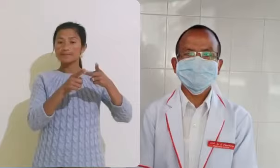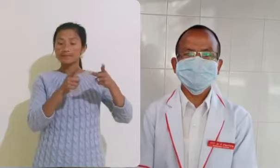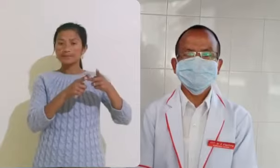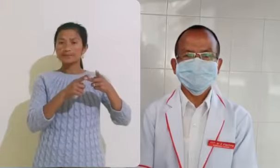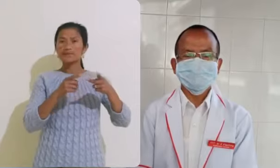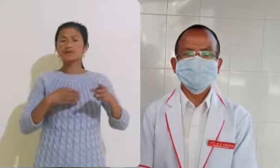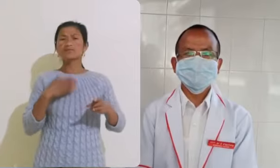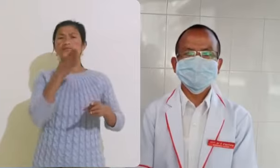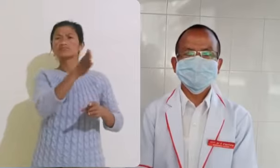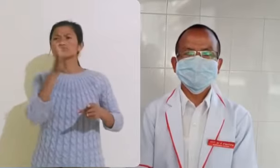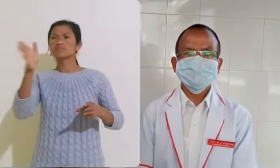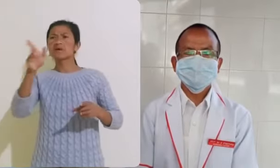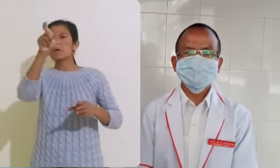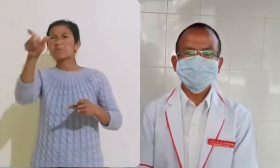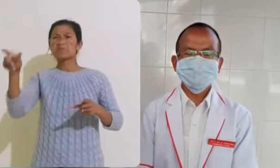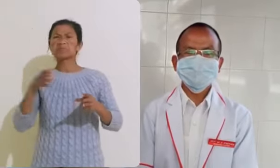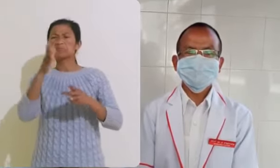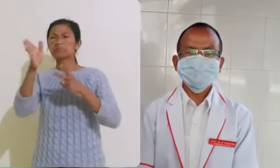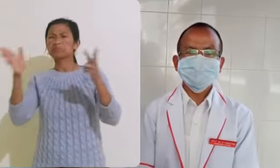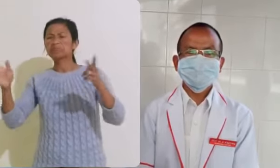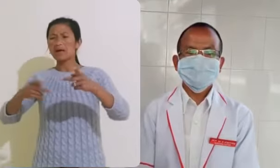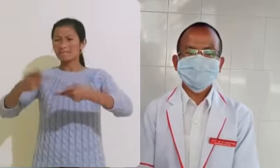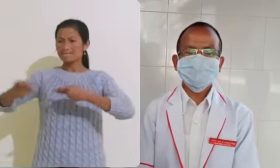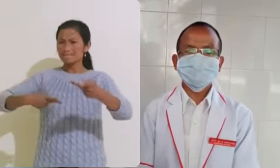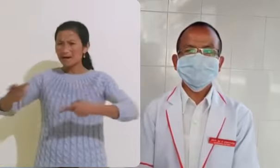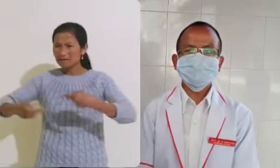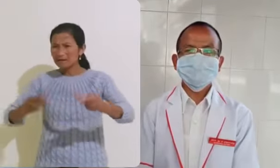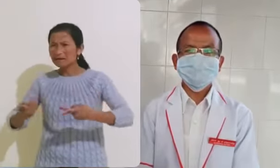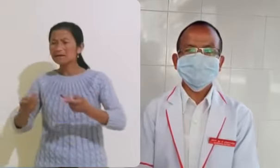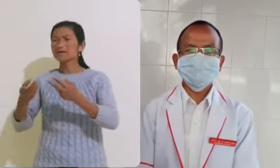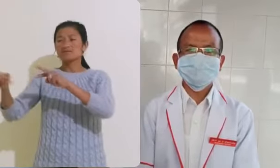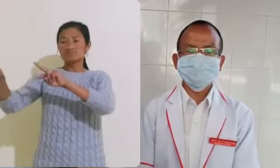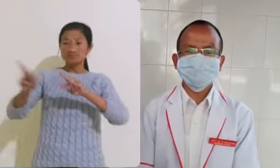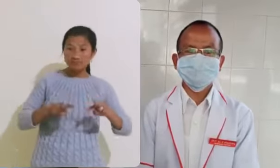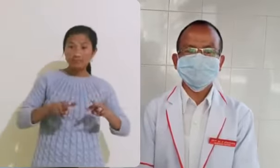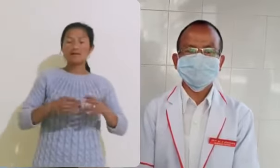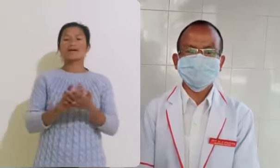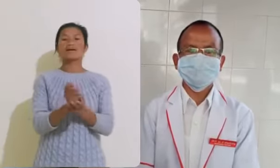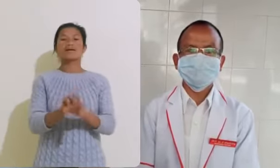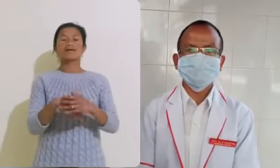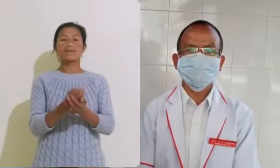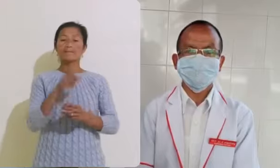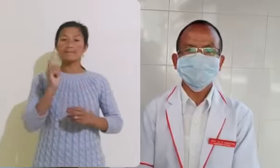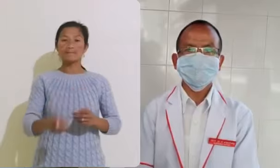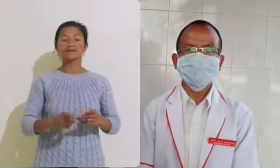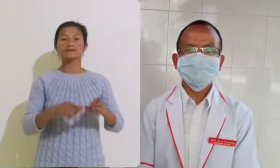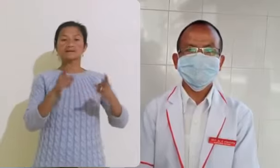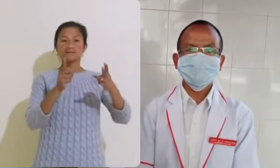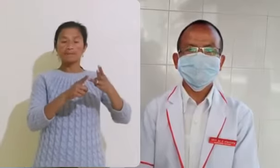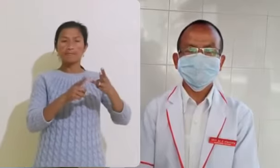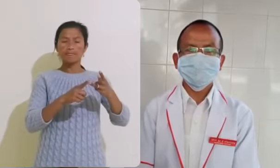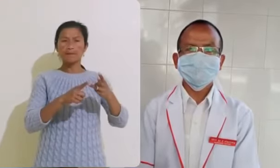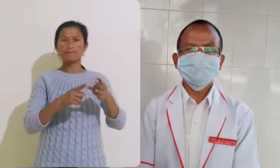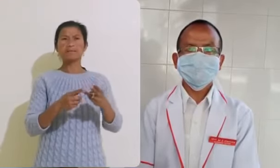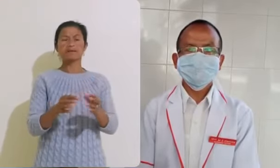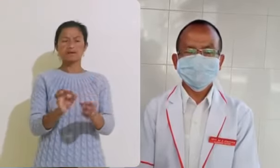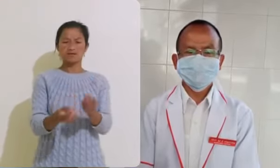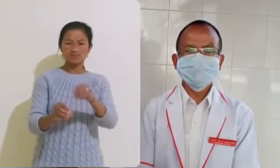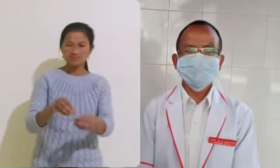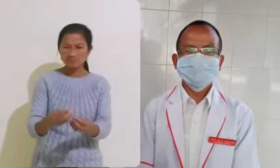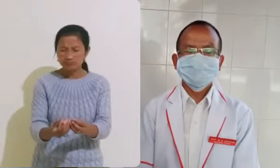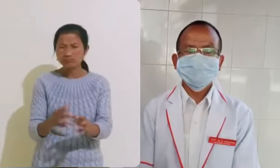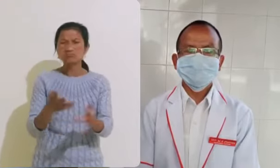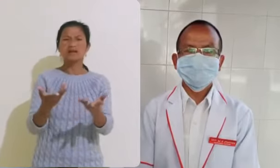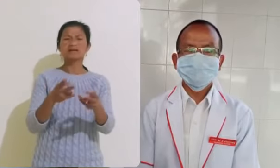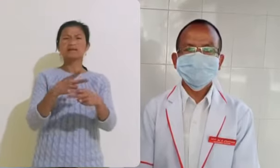transportation, markets. Number 3, after touching surfaces outside of the home, including